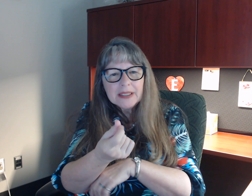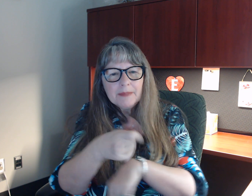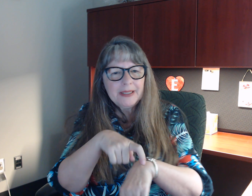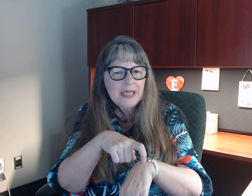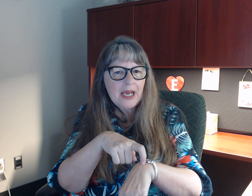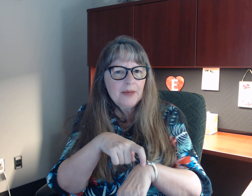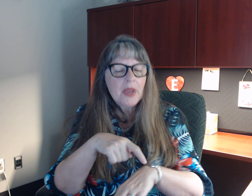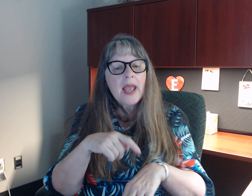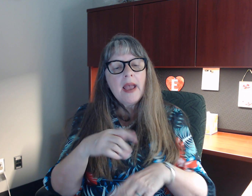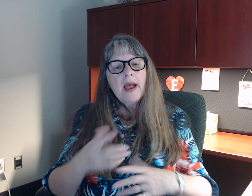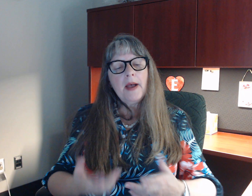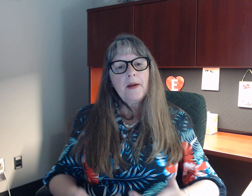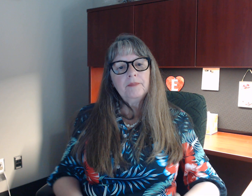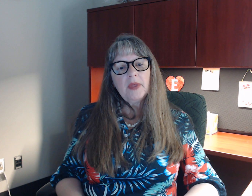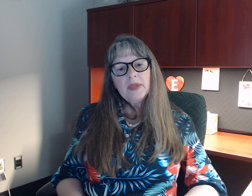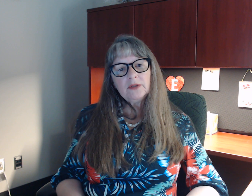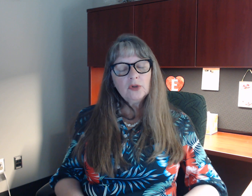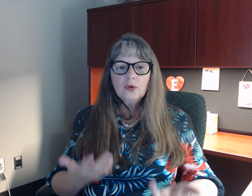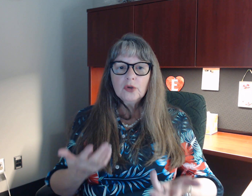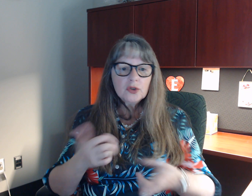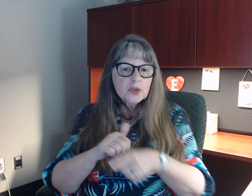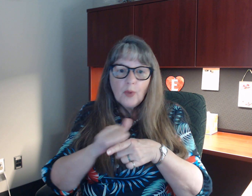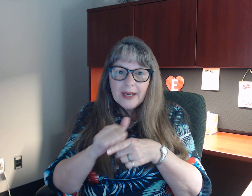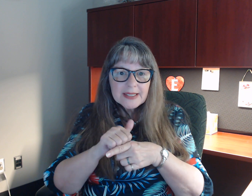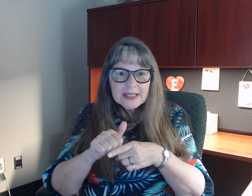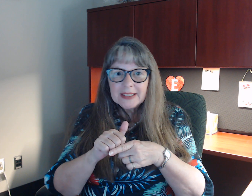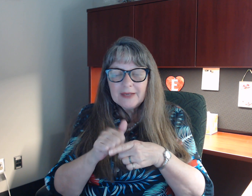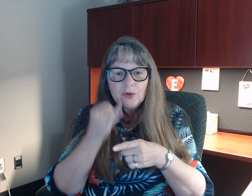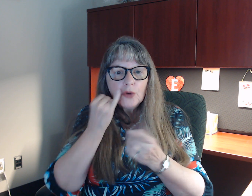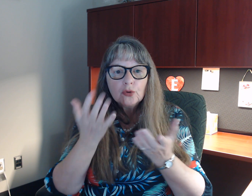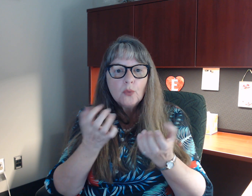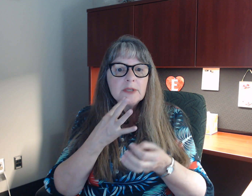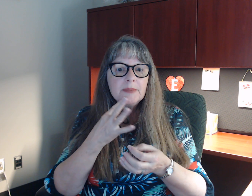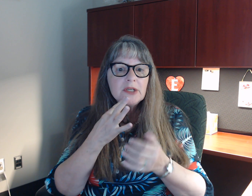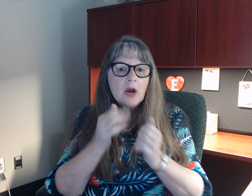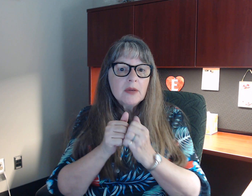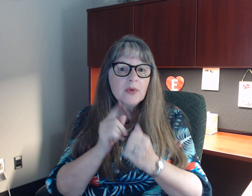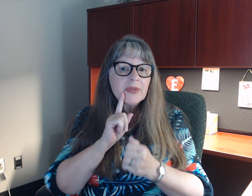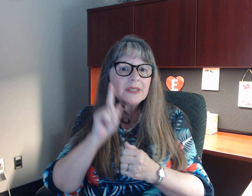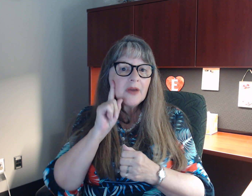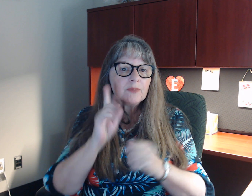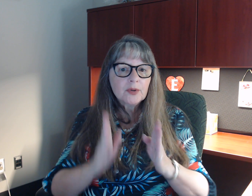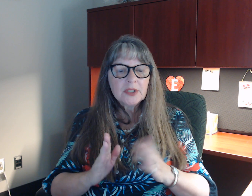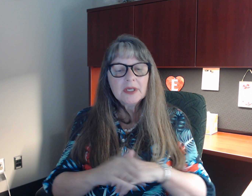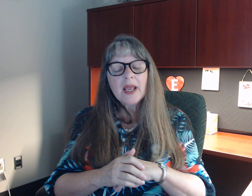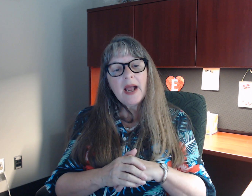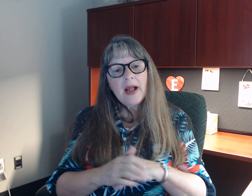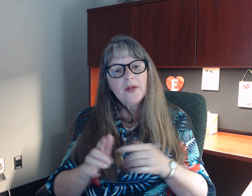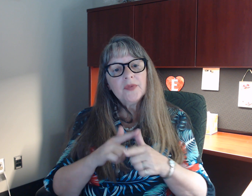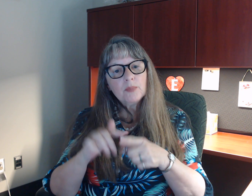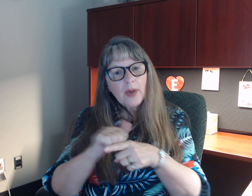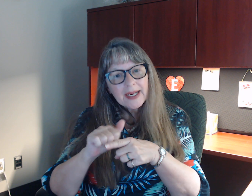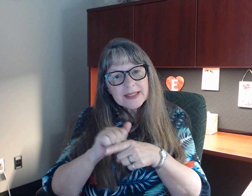bit of time. And then, you can just practice it. If you know you're going to be talking with a deaf person, then practice